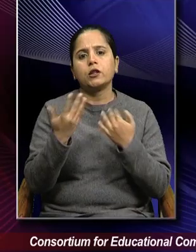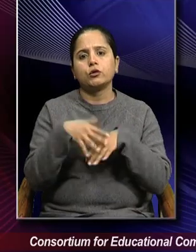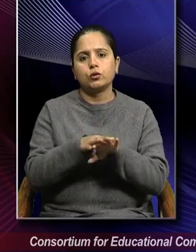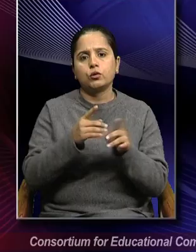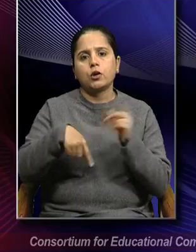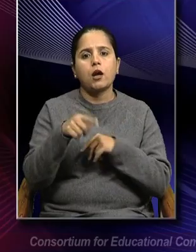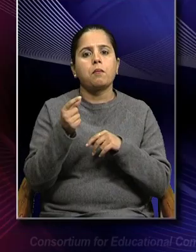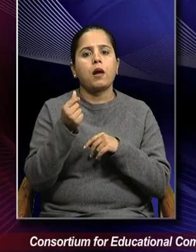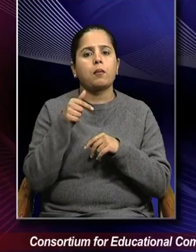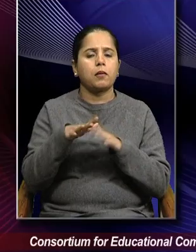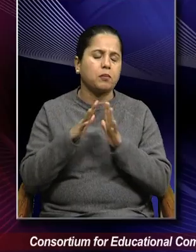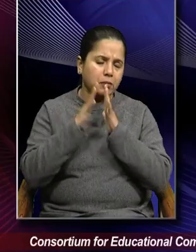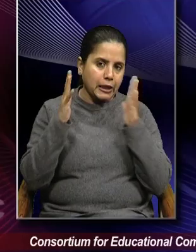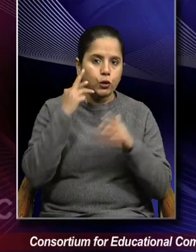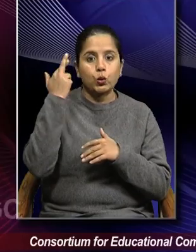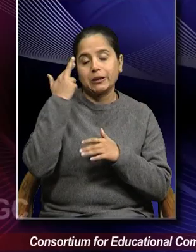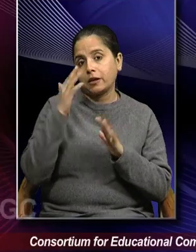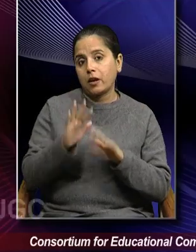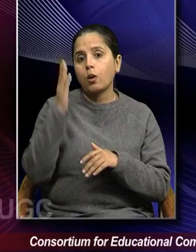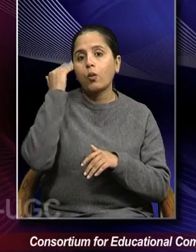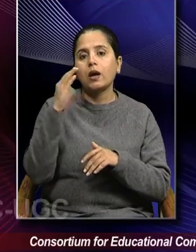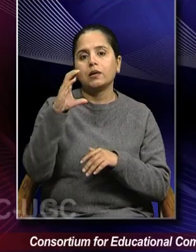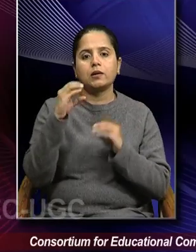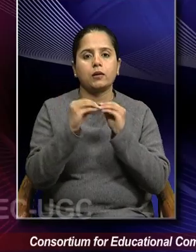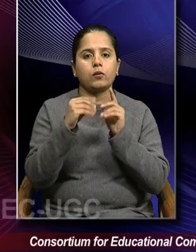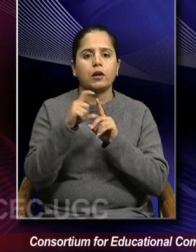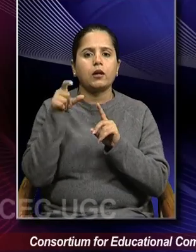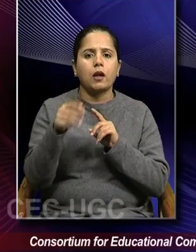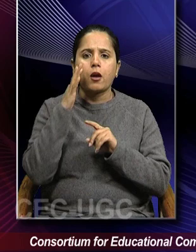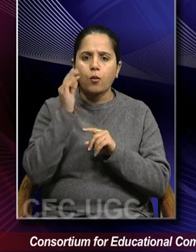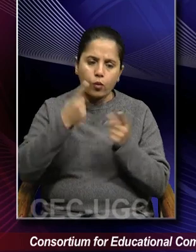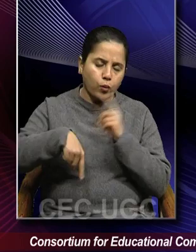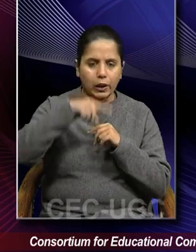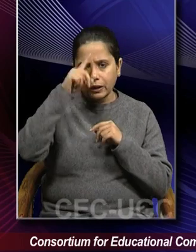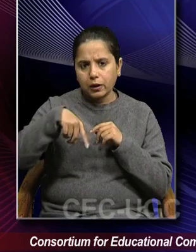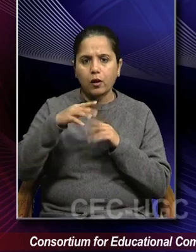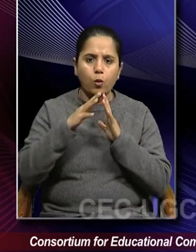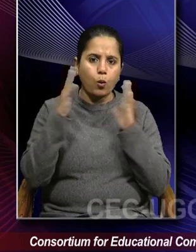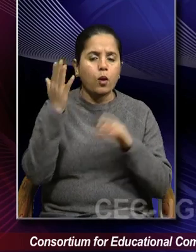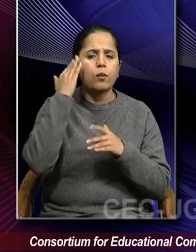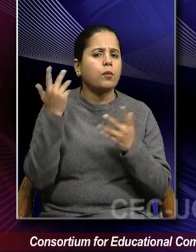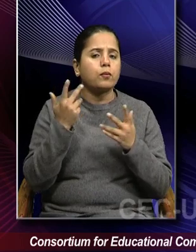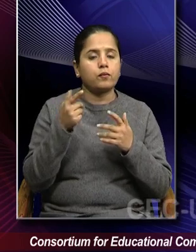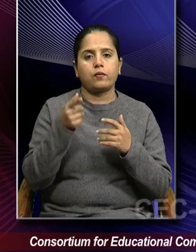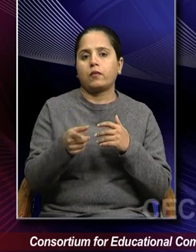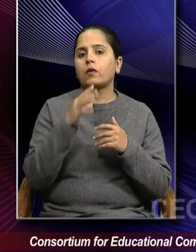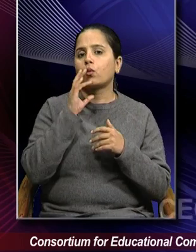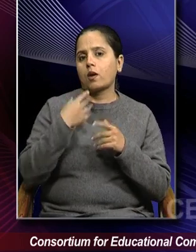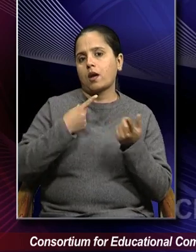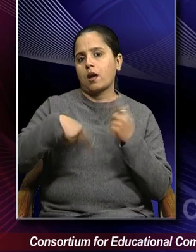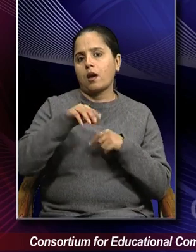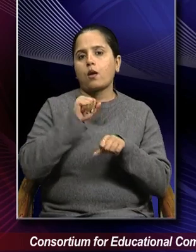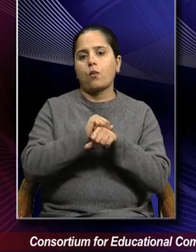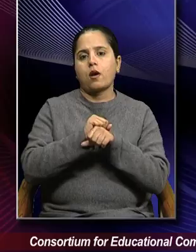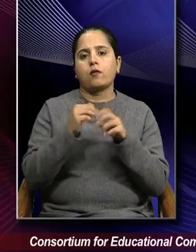efficiencies is one of the biggest reason why CBDC matters a lot for India, because we are actually working as a